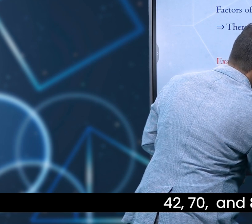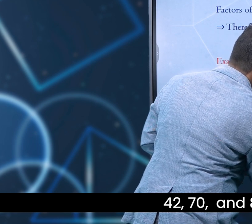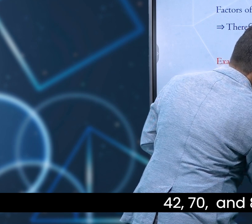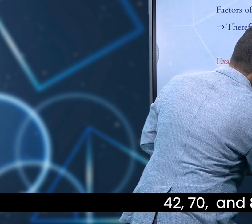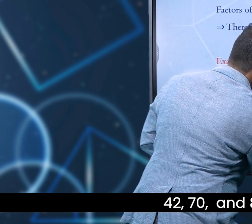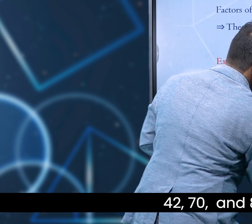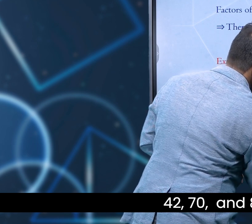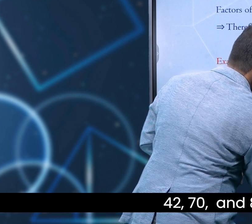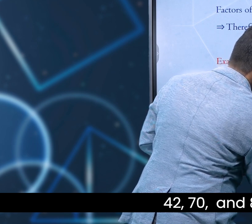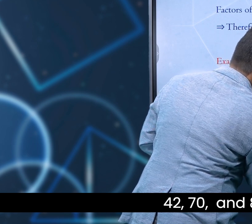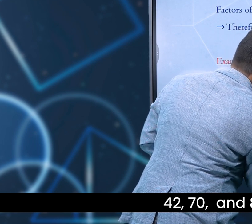2,